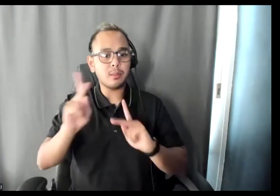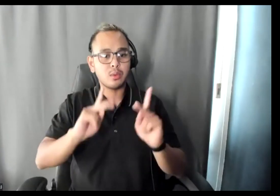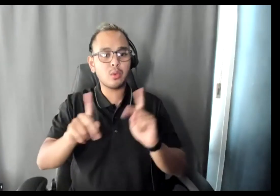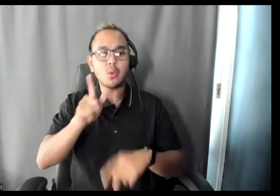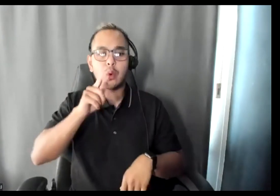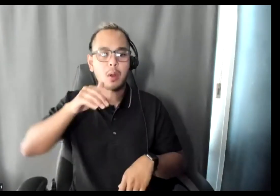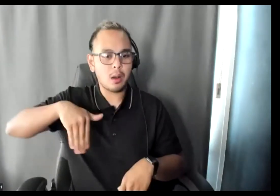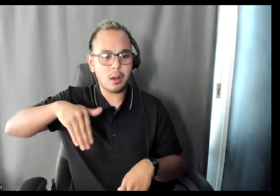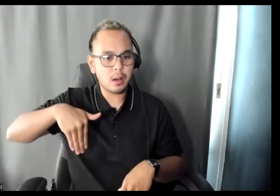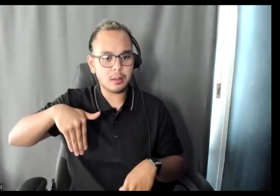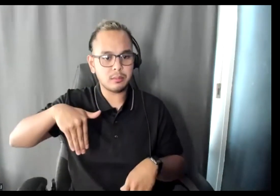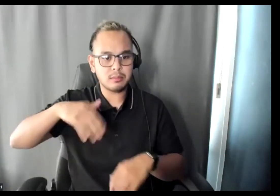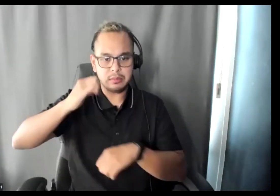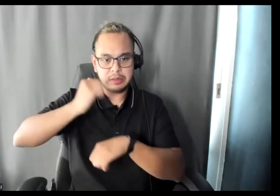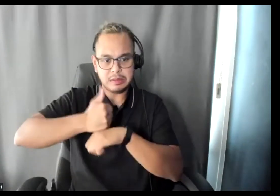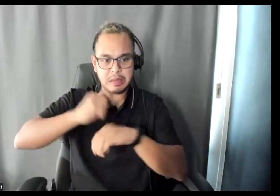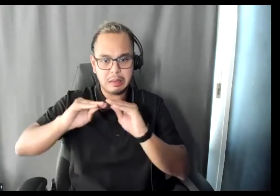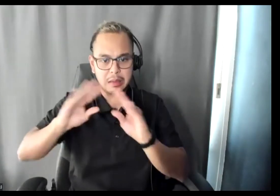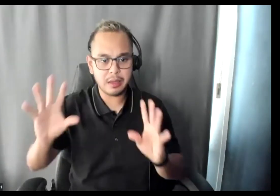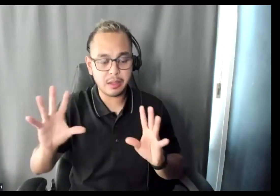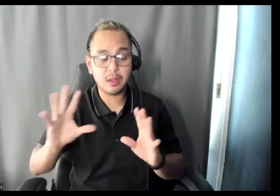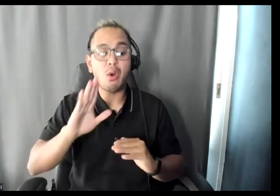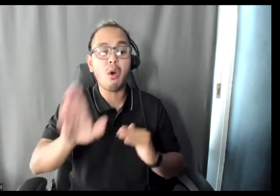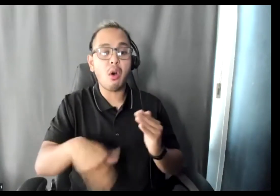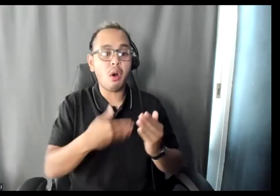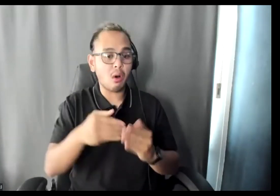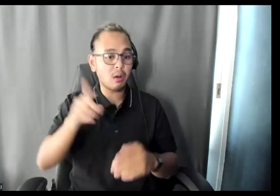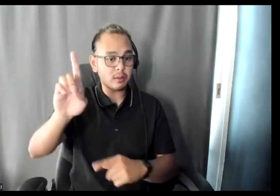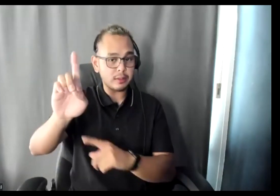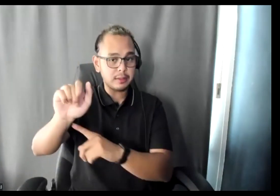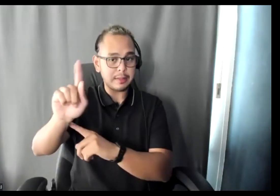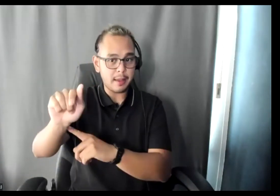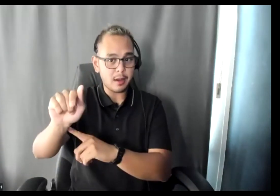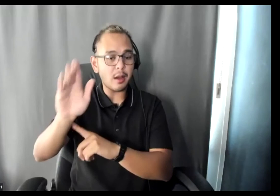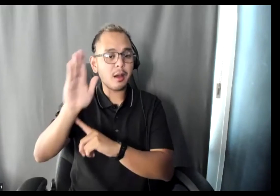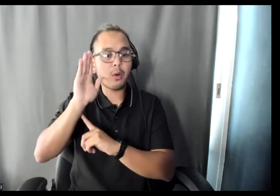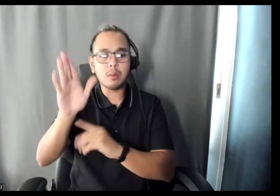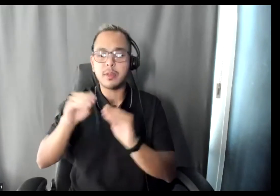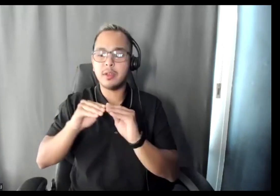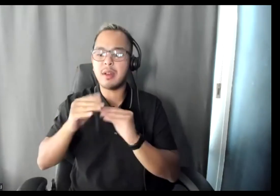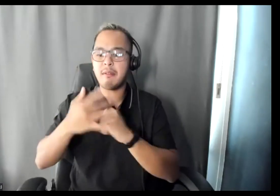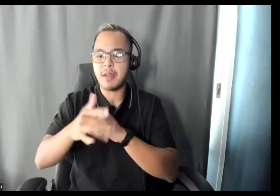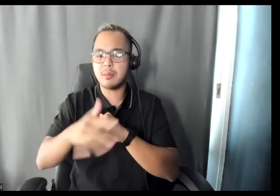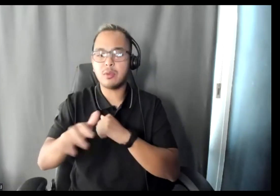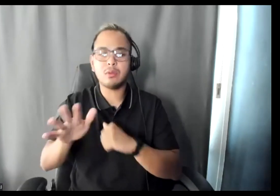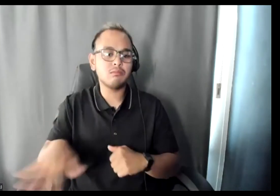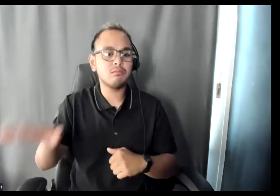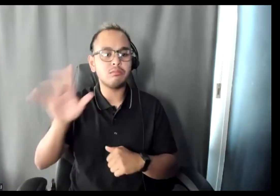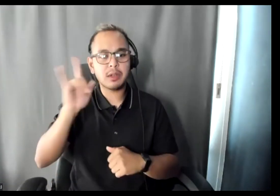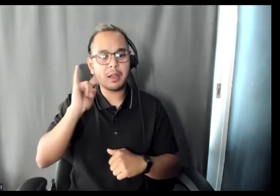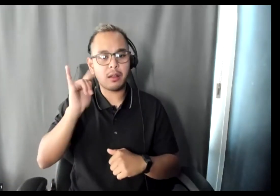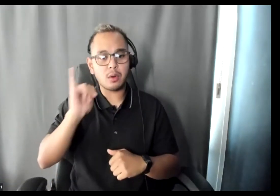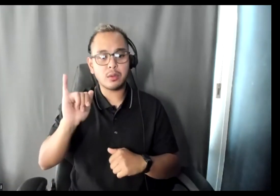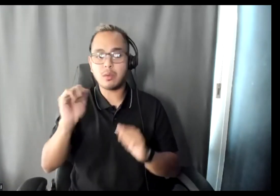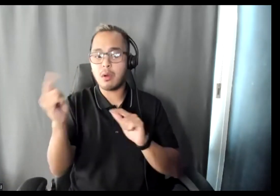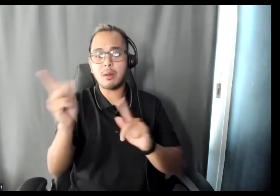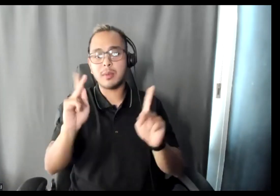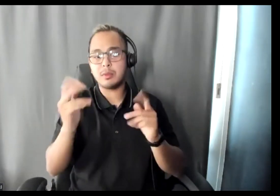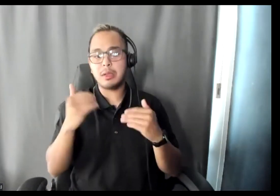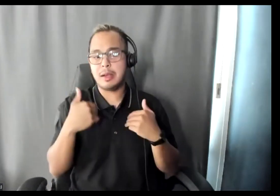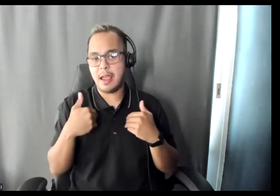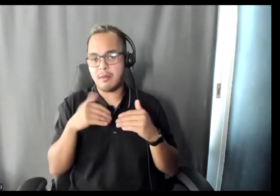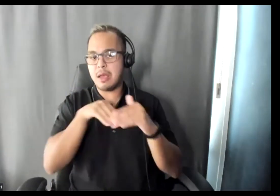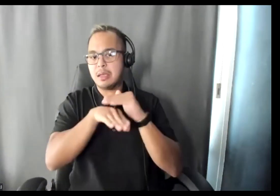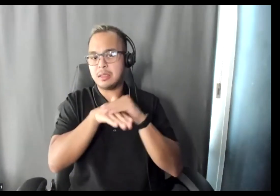sort of said clearly enough, all of this data is going to be made available to you across the state of California. So everybody, will have this data